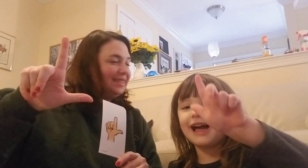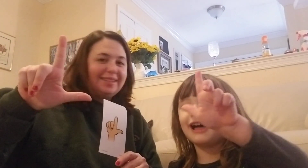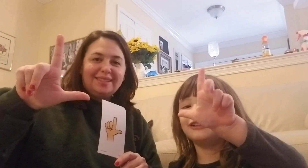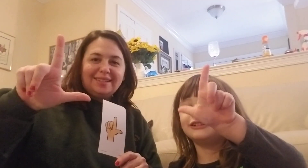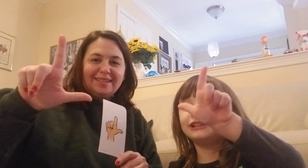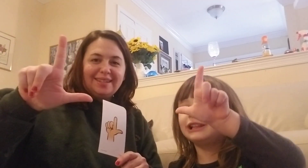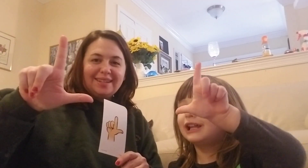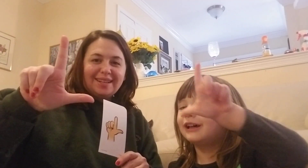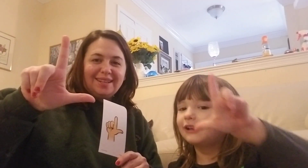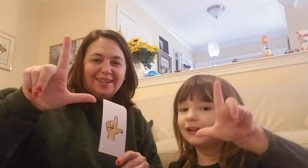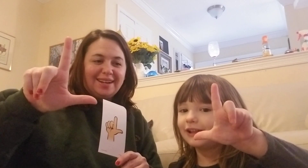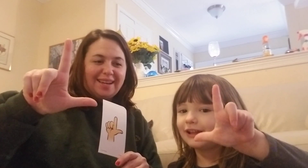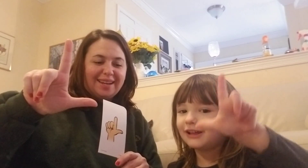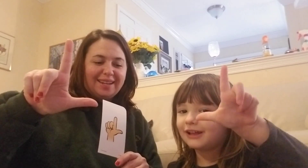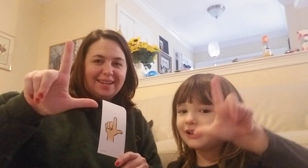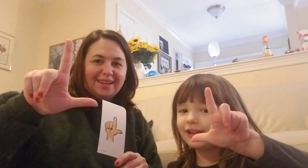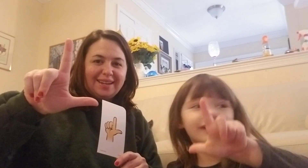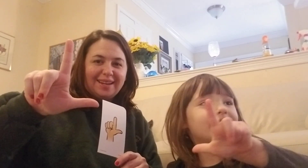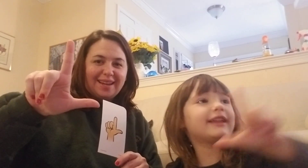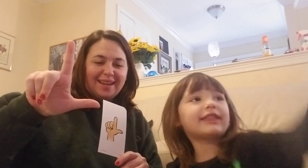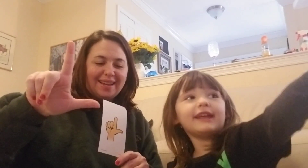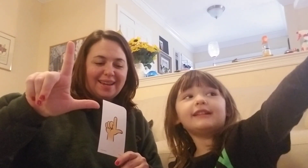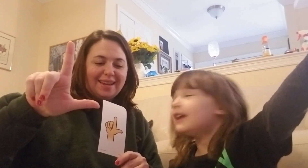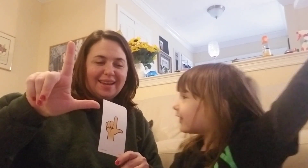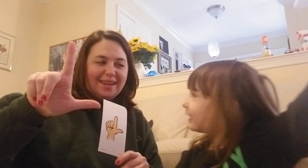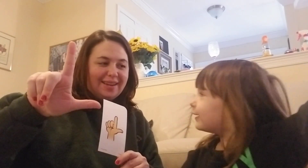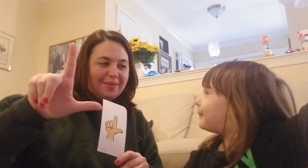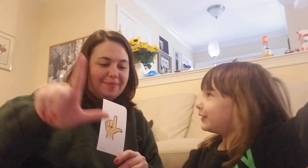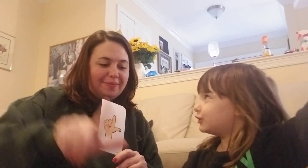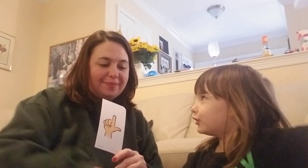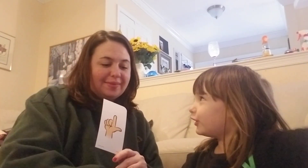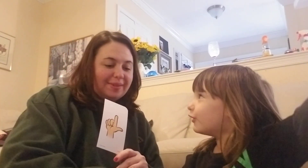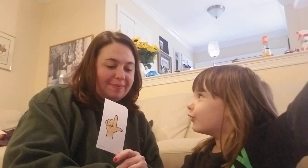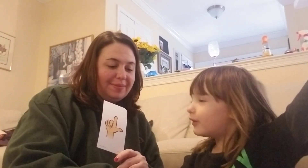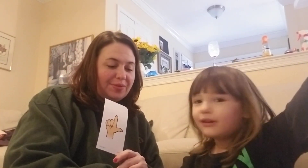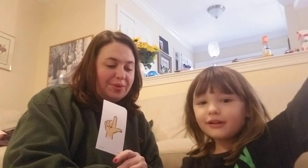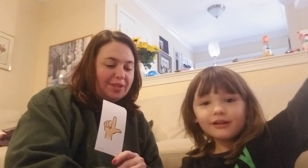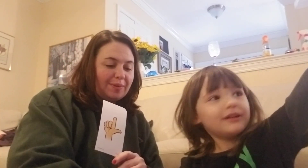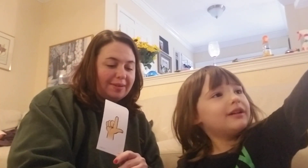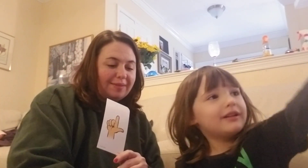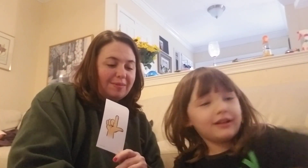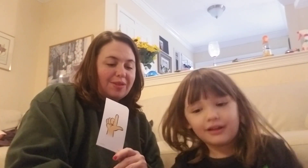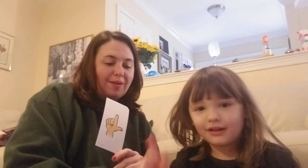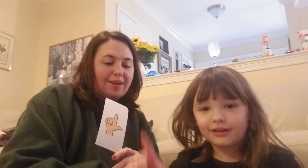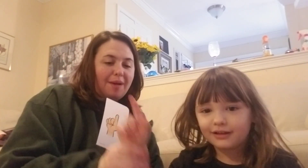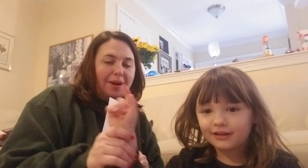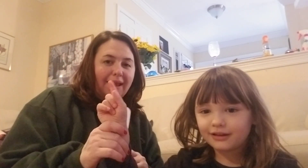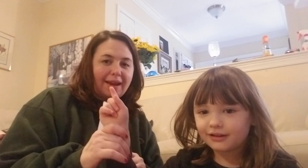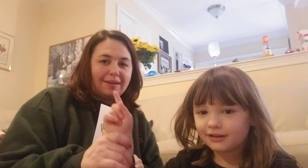L. Good. It's in the picture too. Mm-hmm. Do this one with your dominant hand.